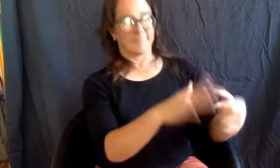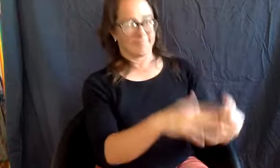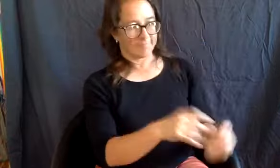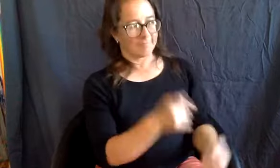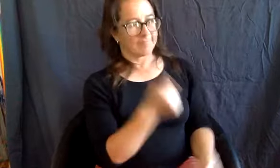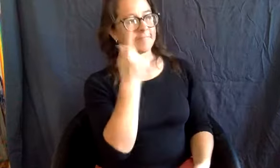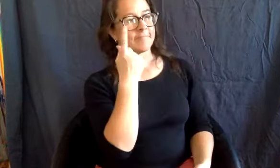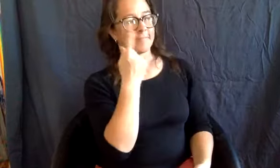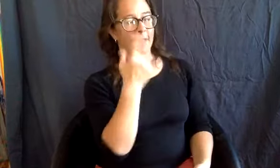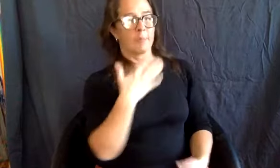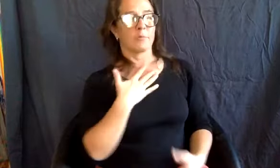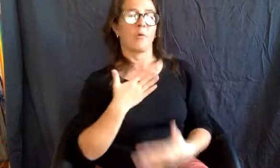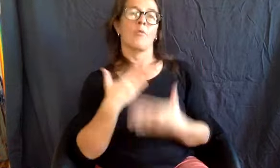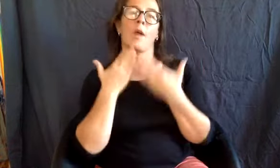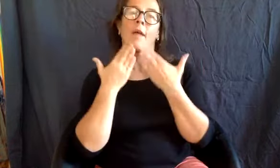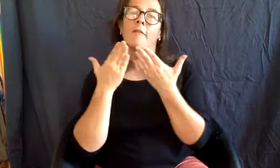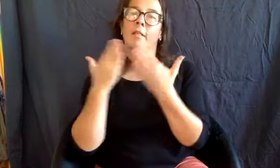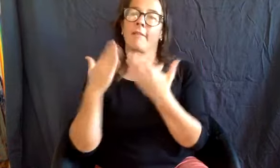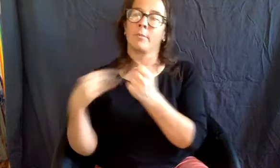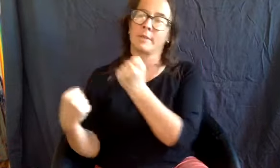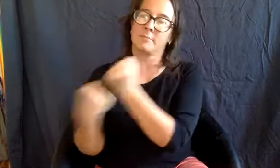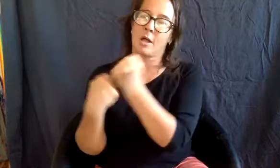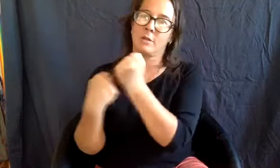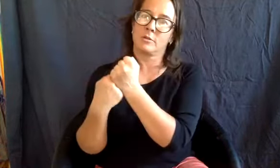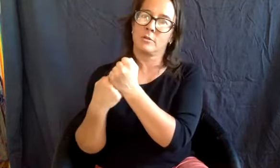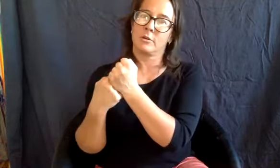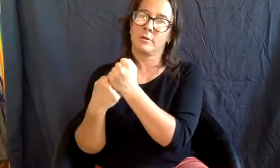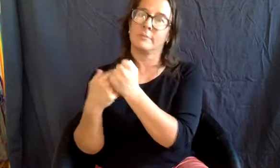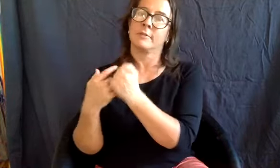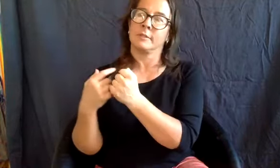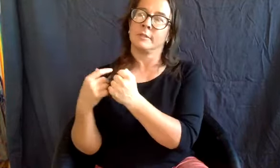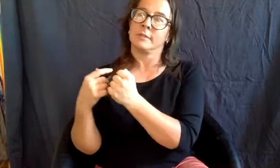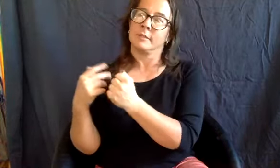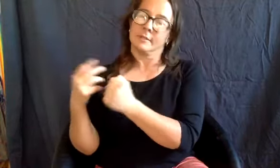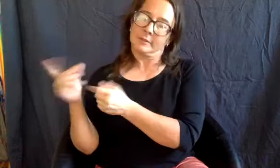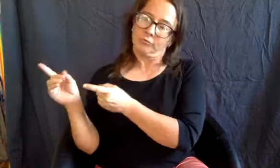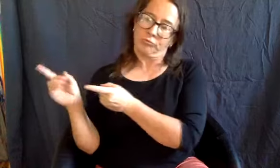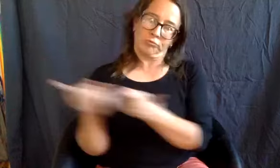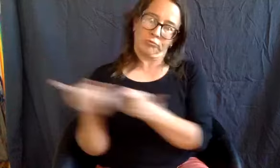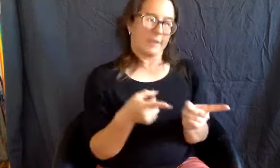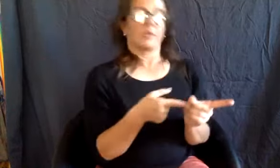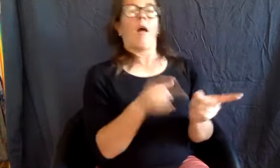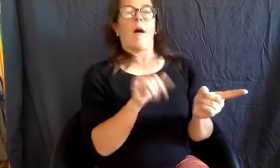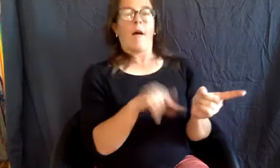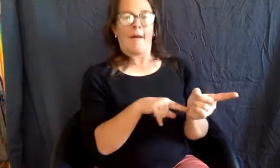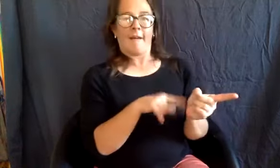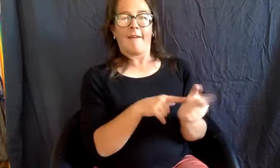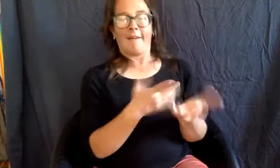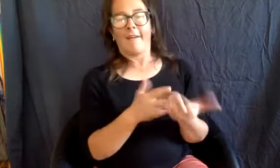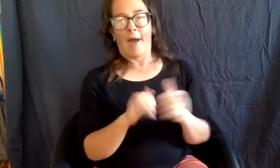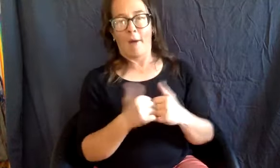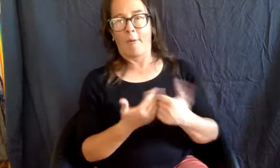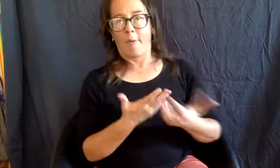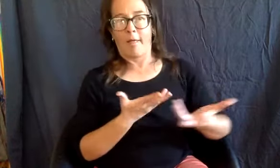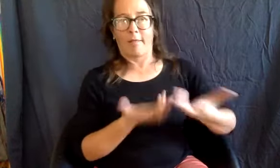you about that to this day is, what? I went, and I was glad I was there, and I watched my son get his diploma from continuation, and I